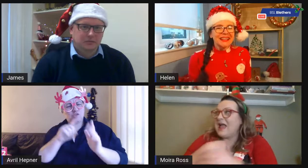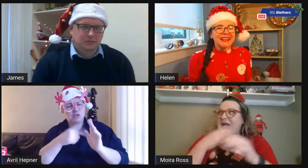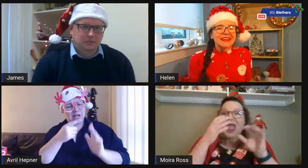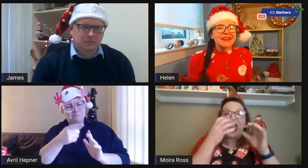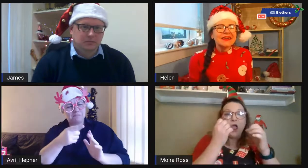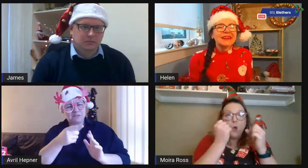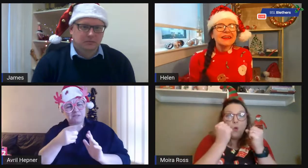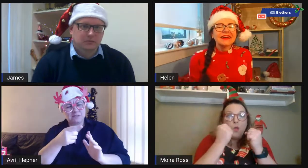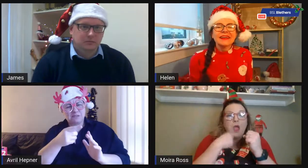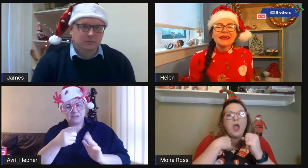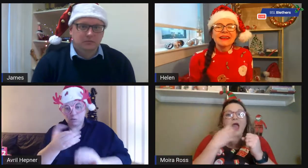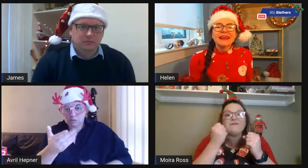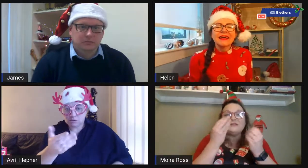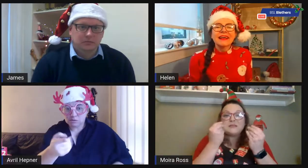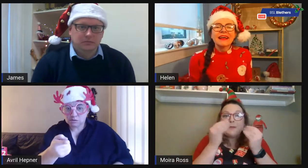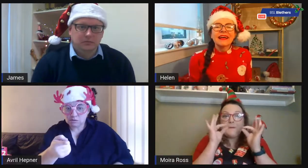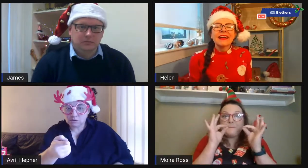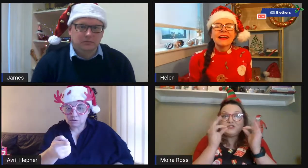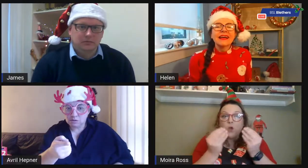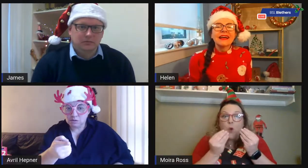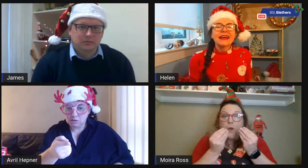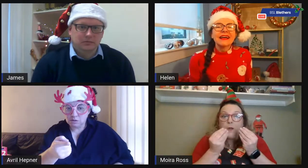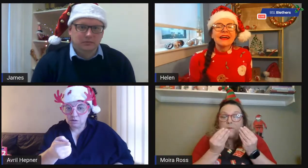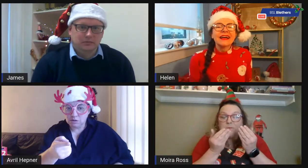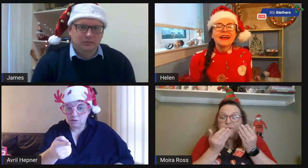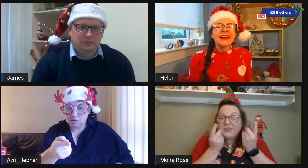rich for me, a mince pie. James, are you?